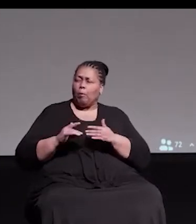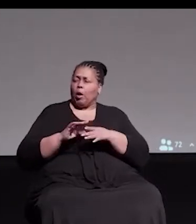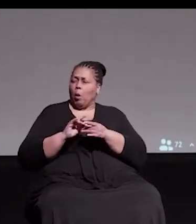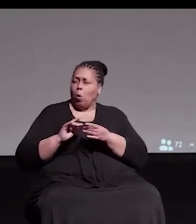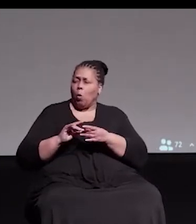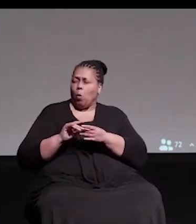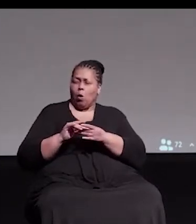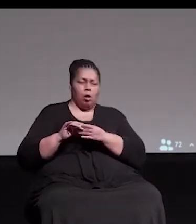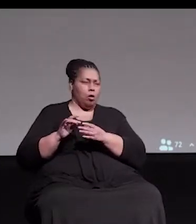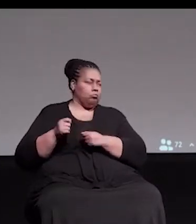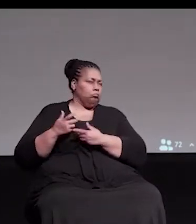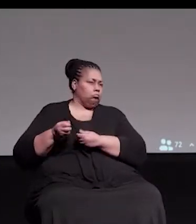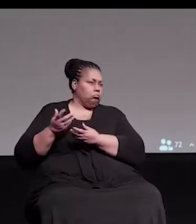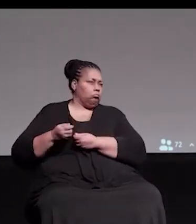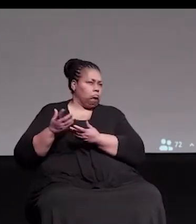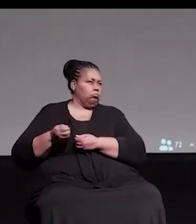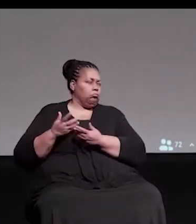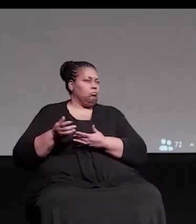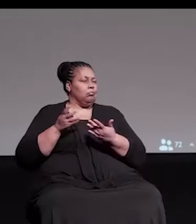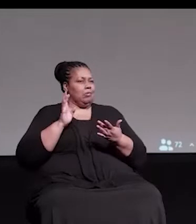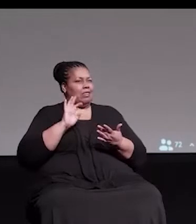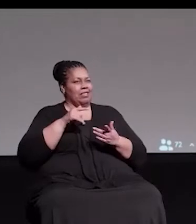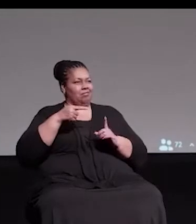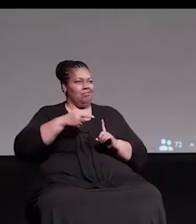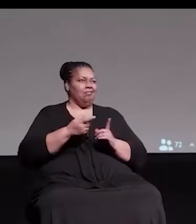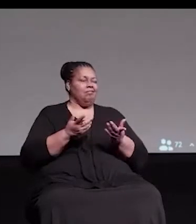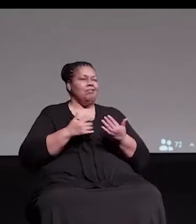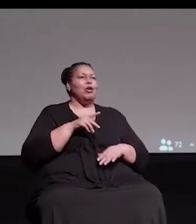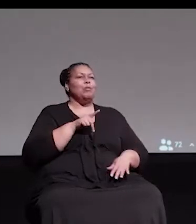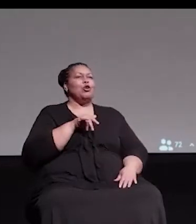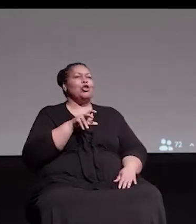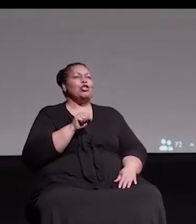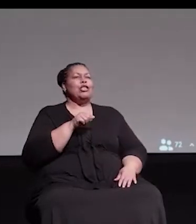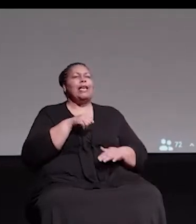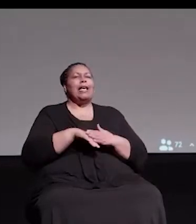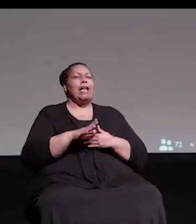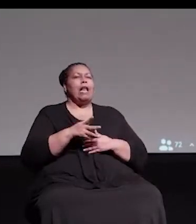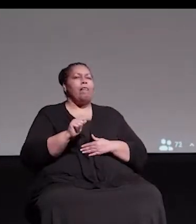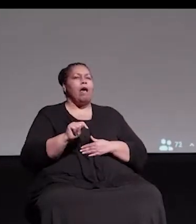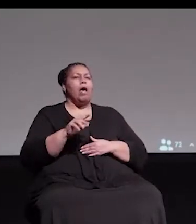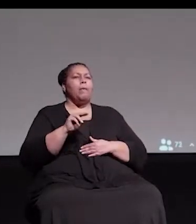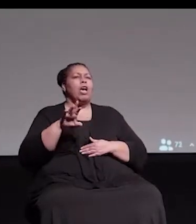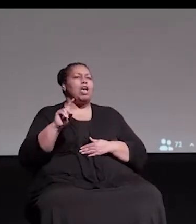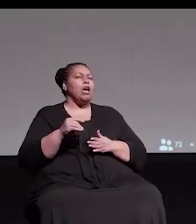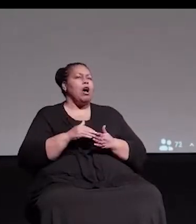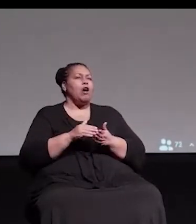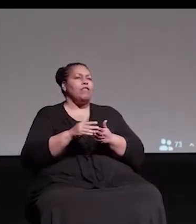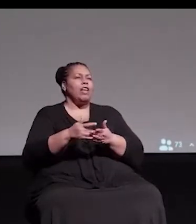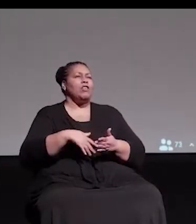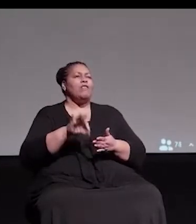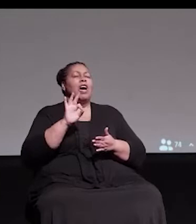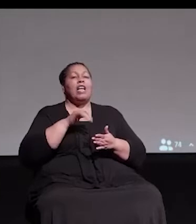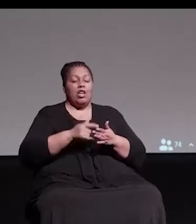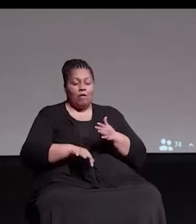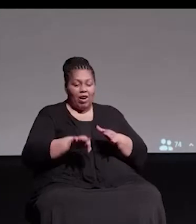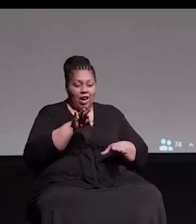in Verity. I think you find these pearls in the mud, and you find them and you string them